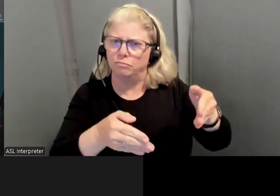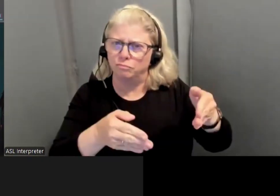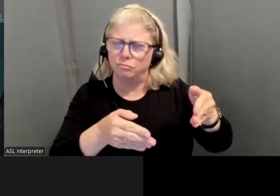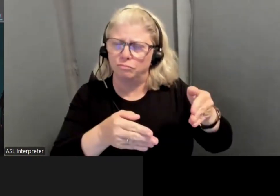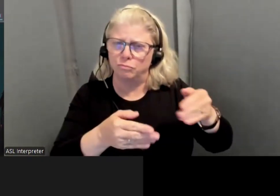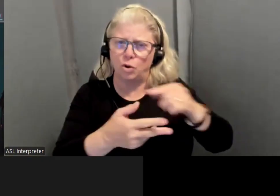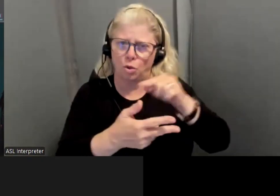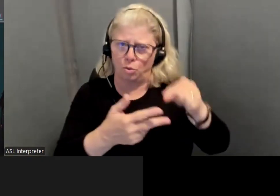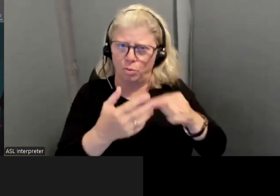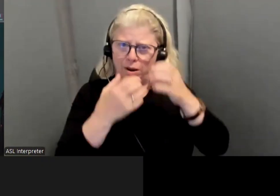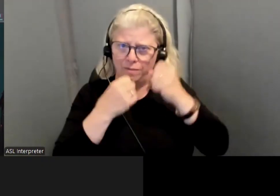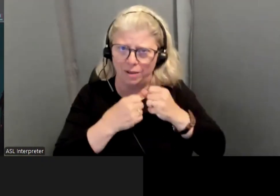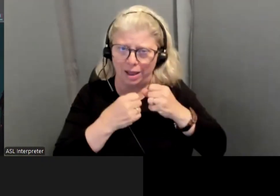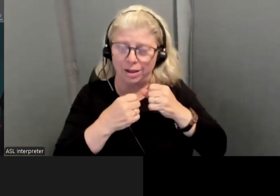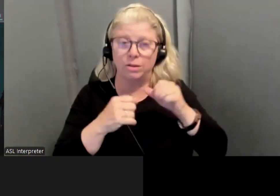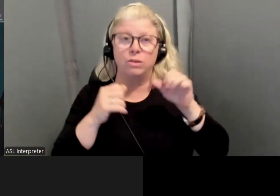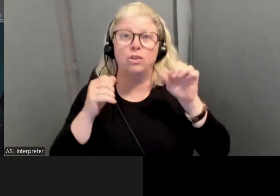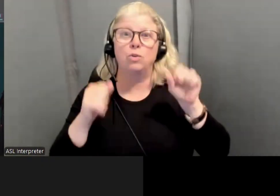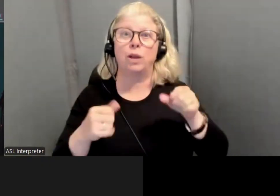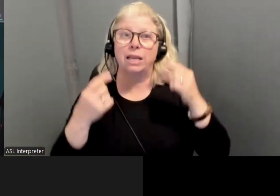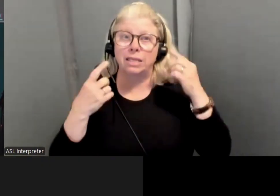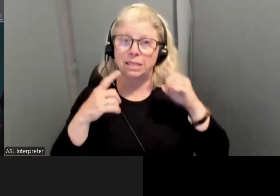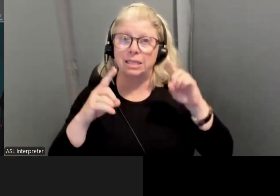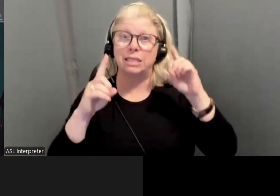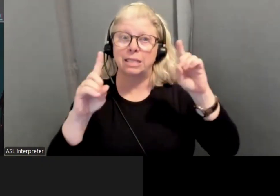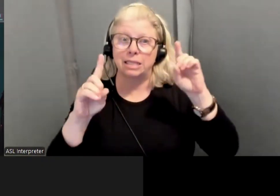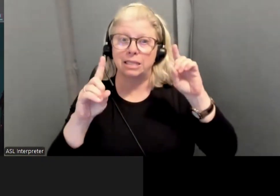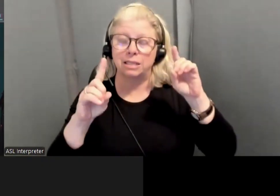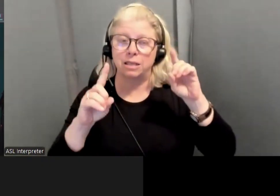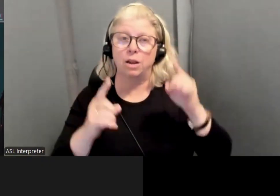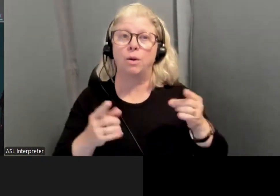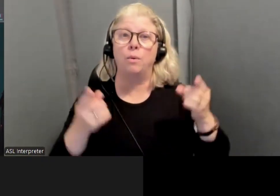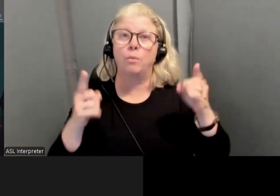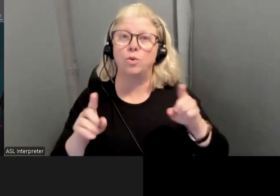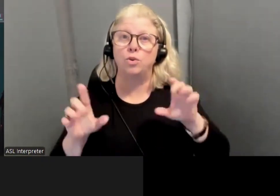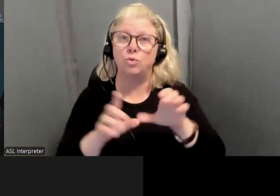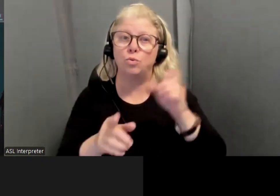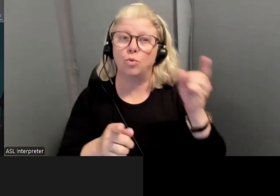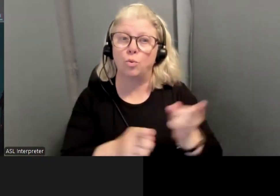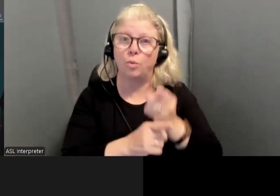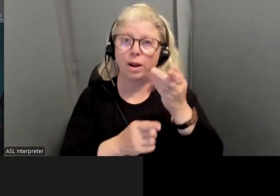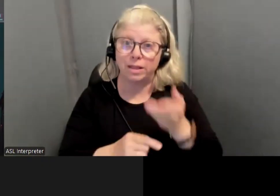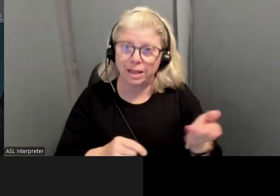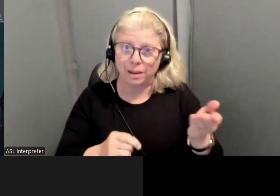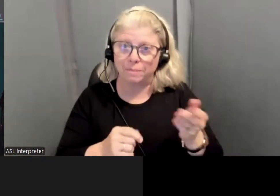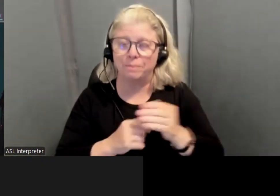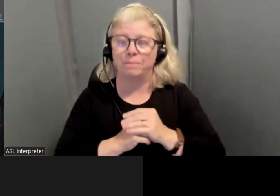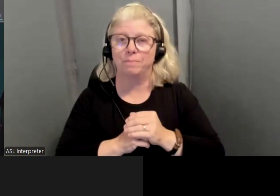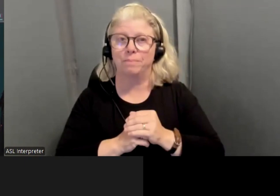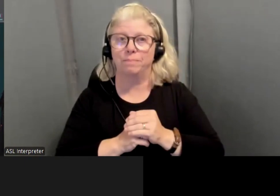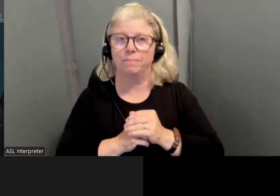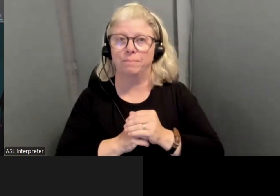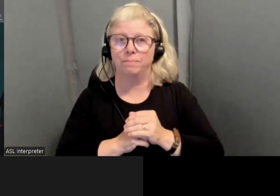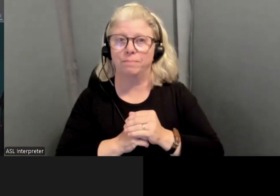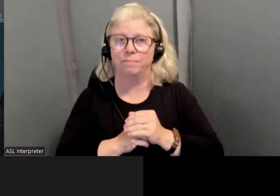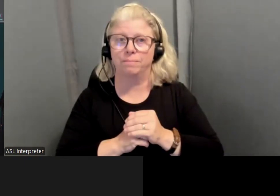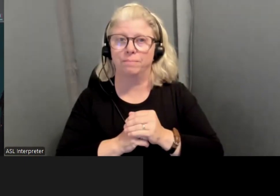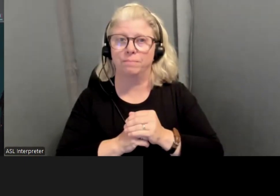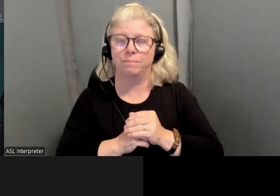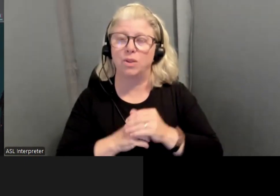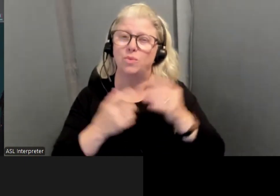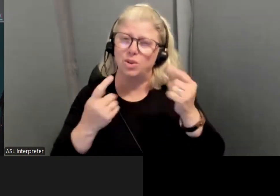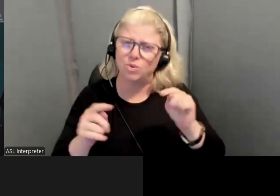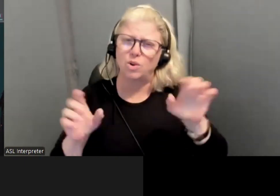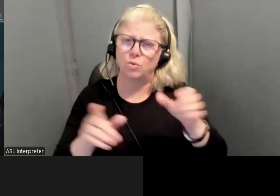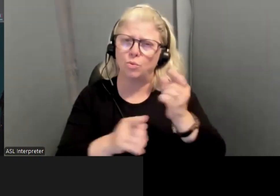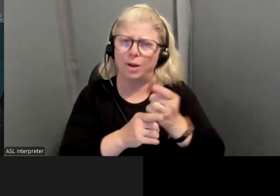turns out that you succeed when you do the right thing, when you try to do the right thing,